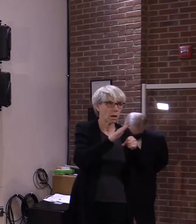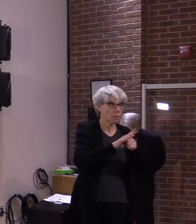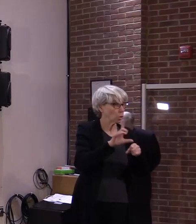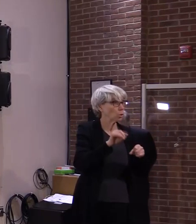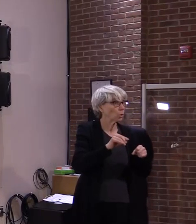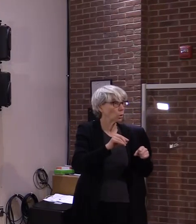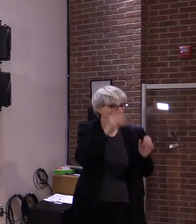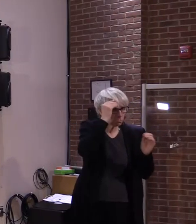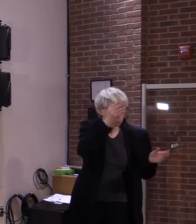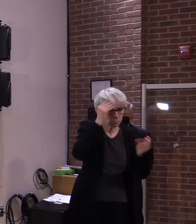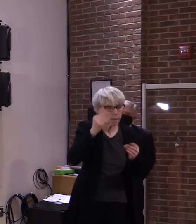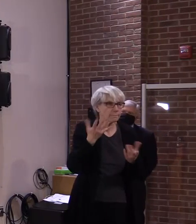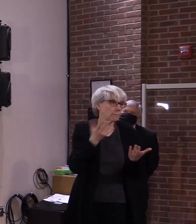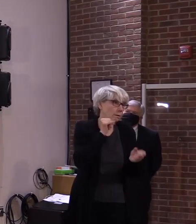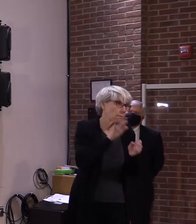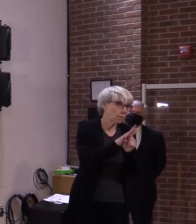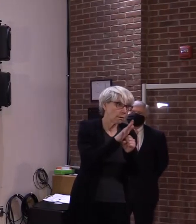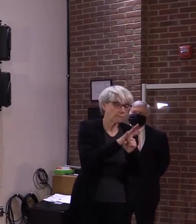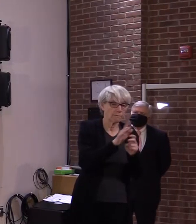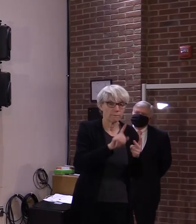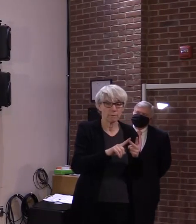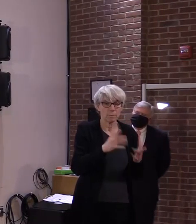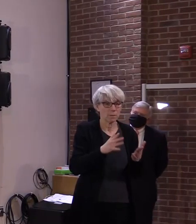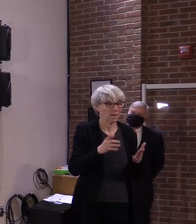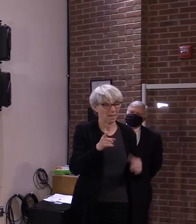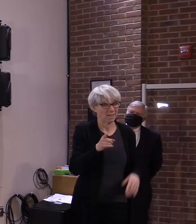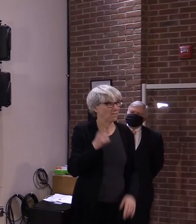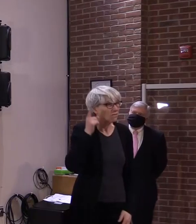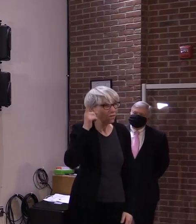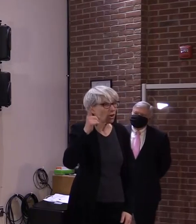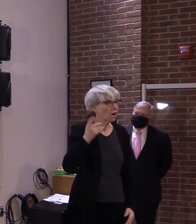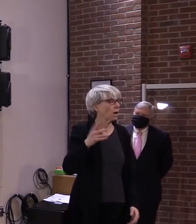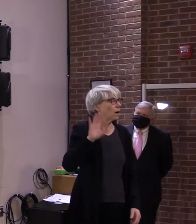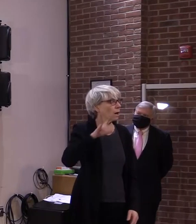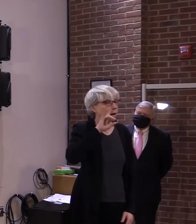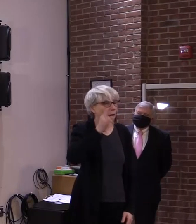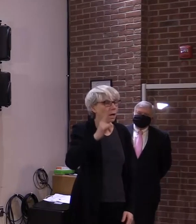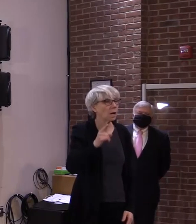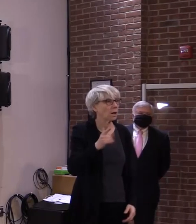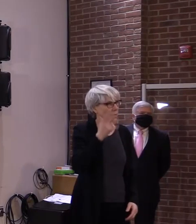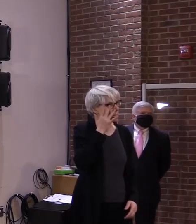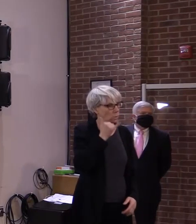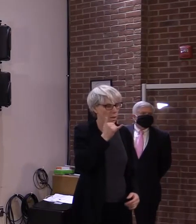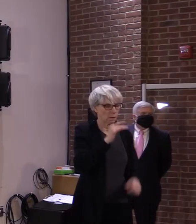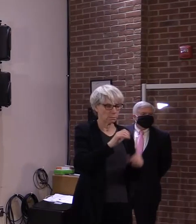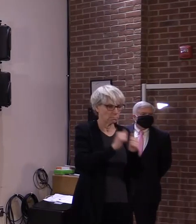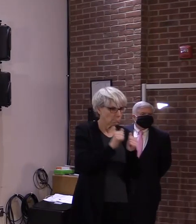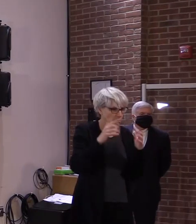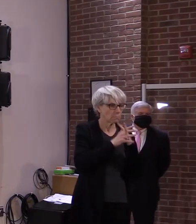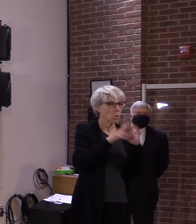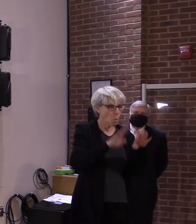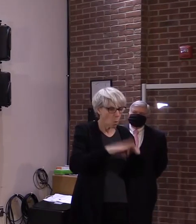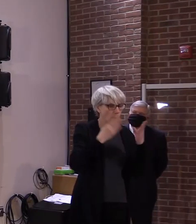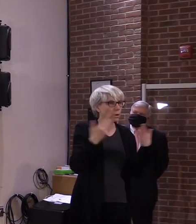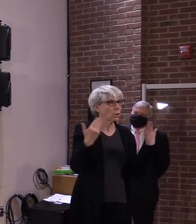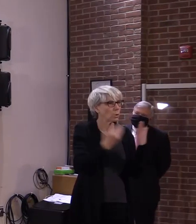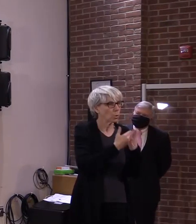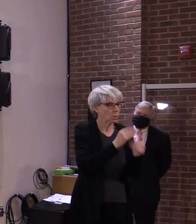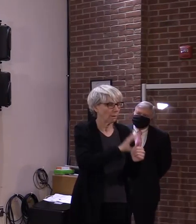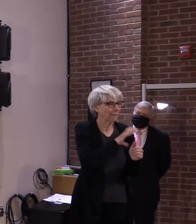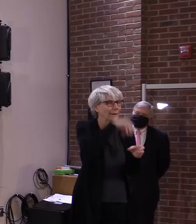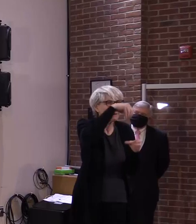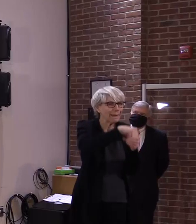be actual access to the vaccine, which is why we've begun these community-based clinics with our partners. But they are